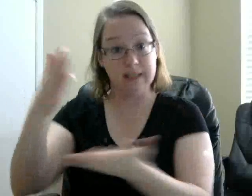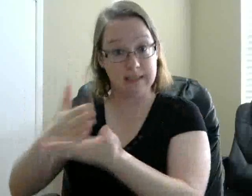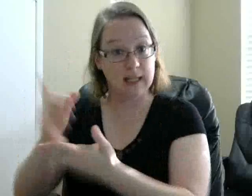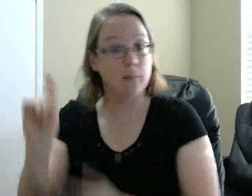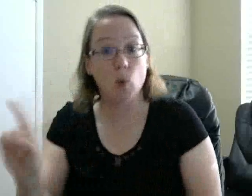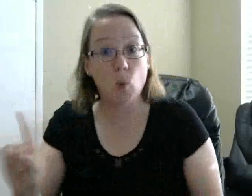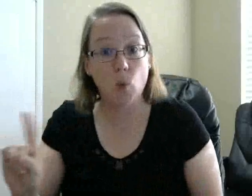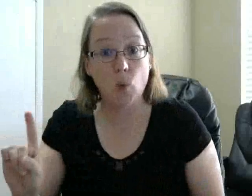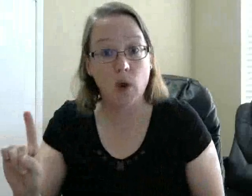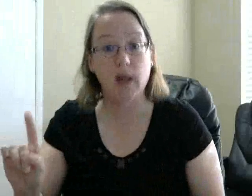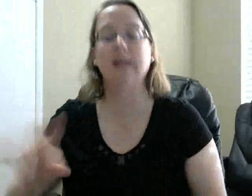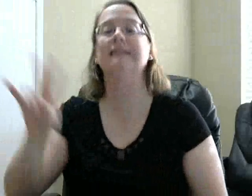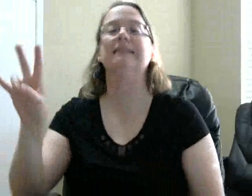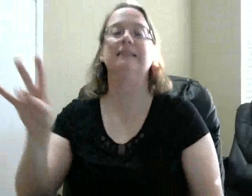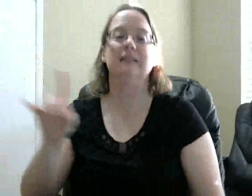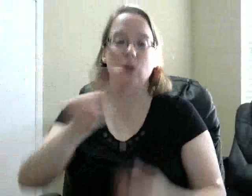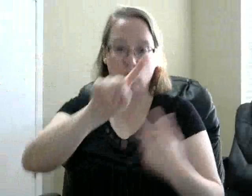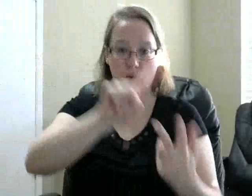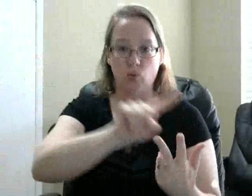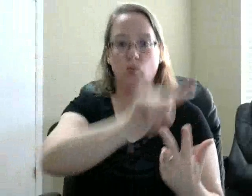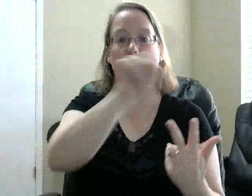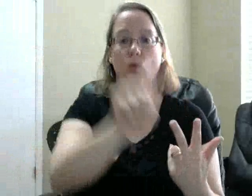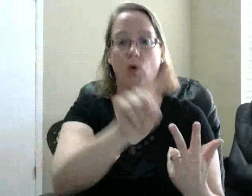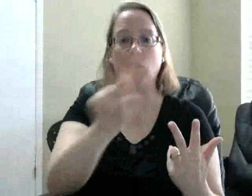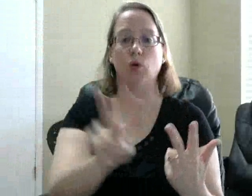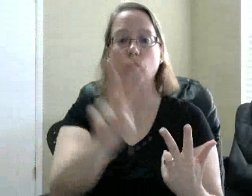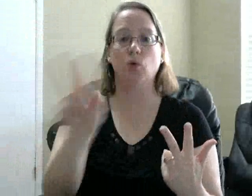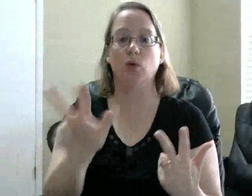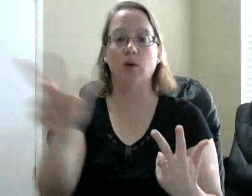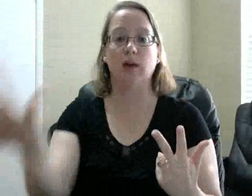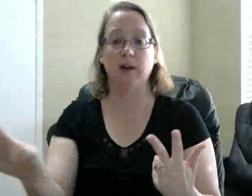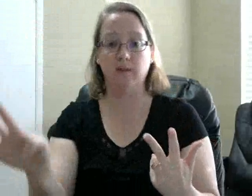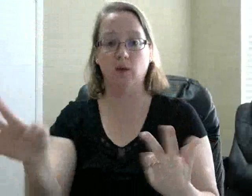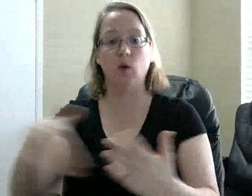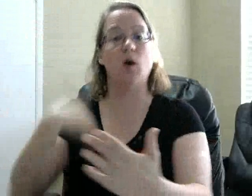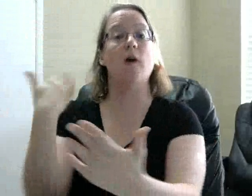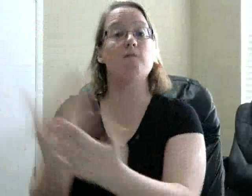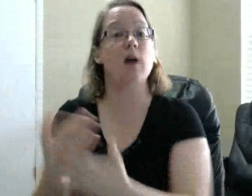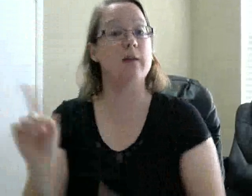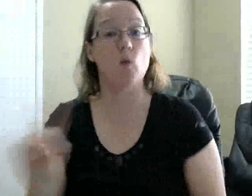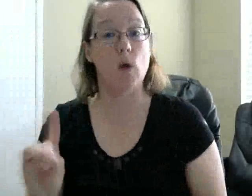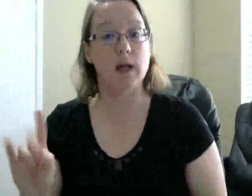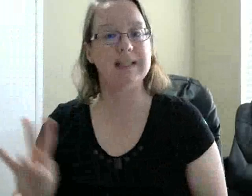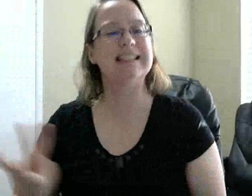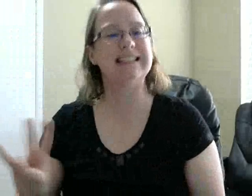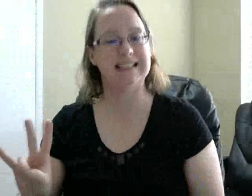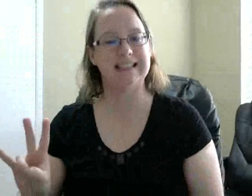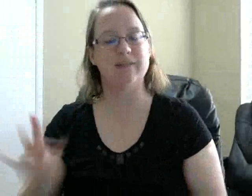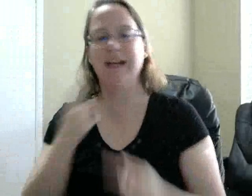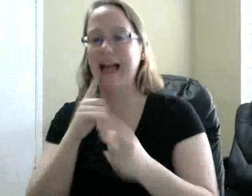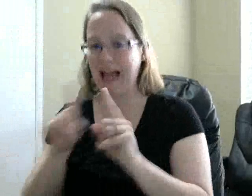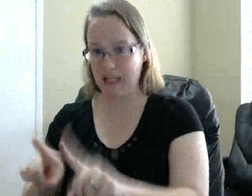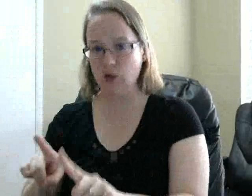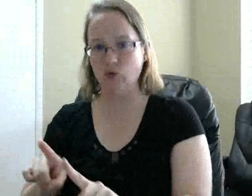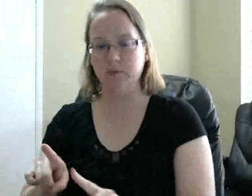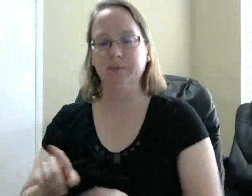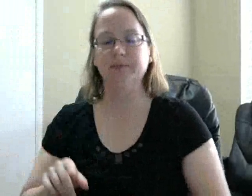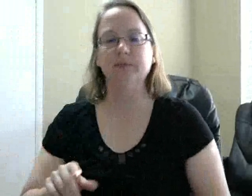increase it by 1, by 2, by 3, by 4, and then we ended up at 7. And that was our answer. We could do a couple of different ones. We could say,